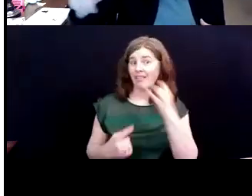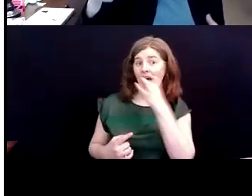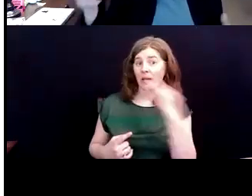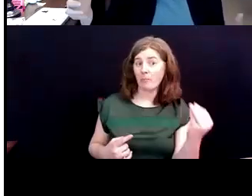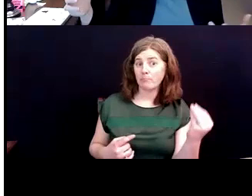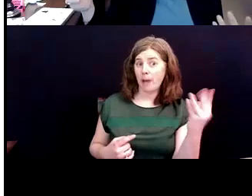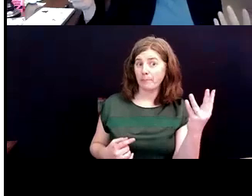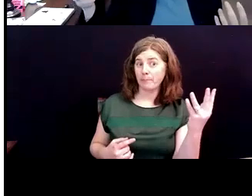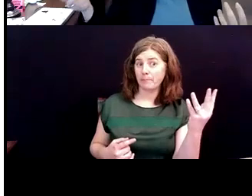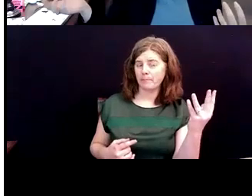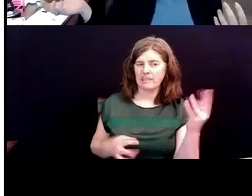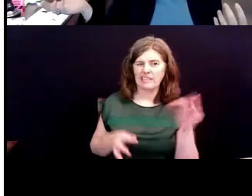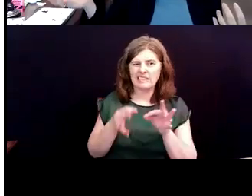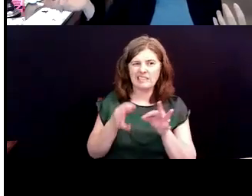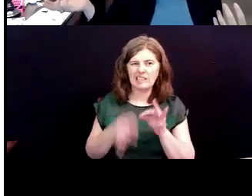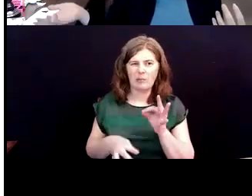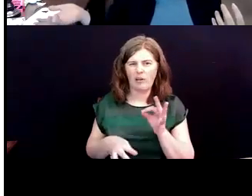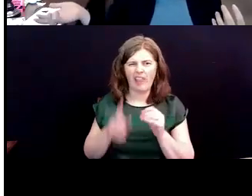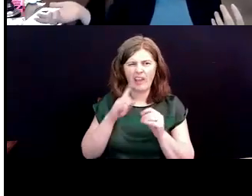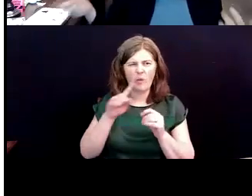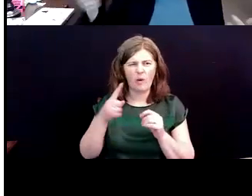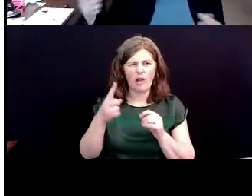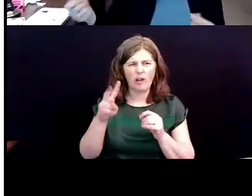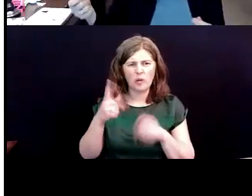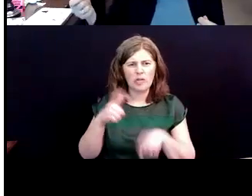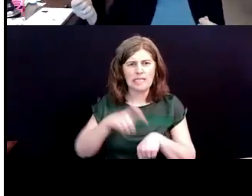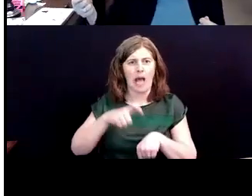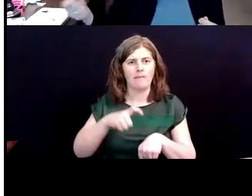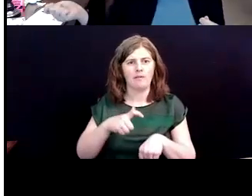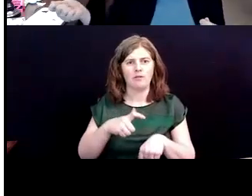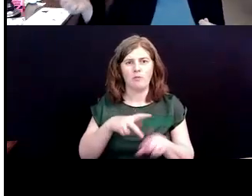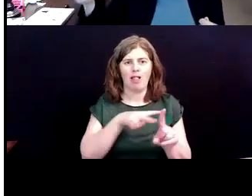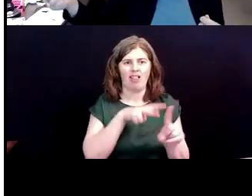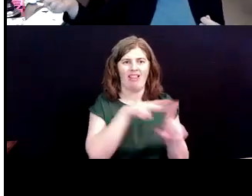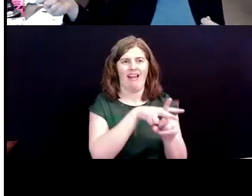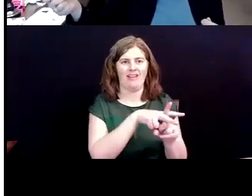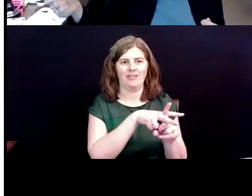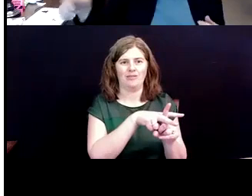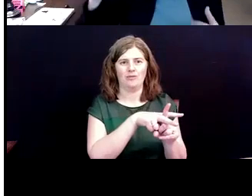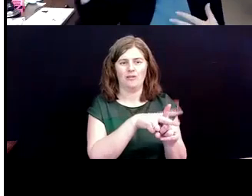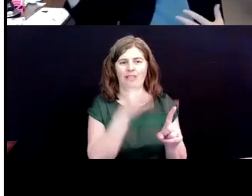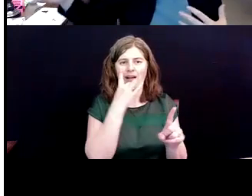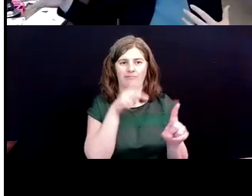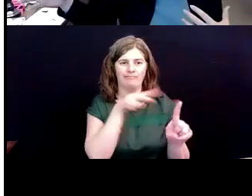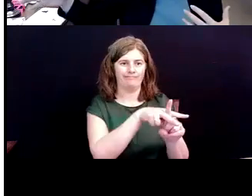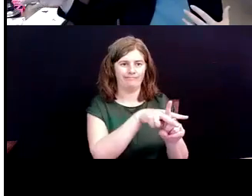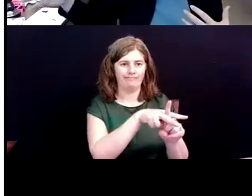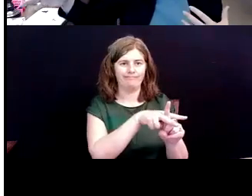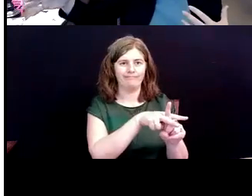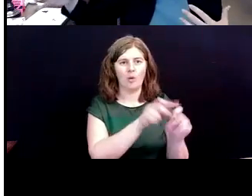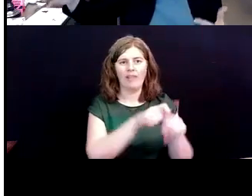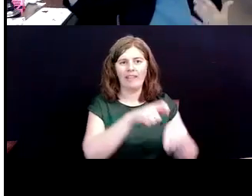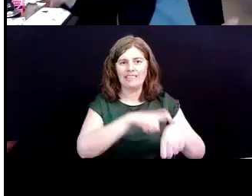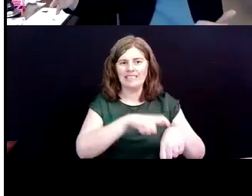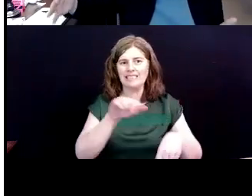on. So it's a simple old like $1, $2 timer. You plug it into the outlet, put the light in there. Again, obviously thinking and assessing